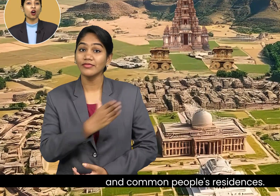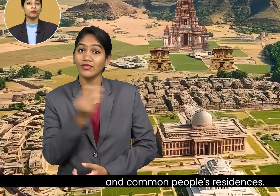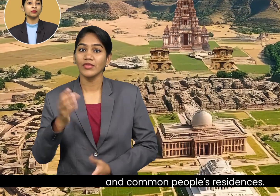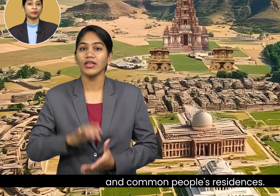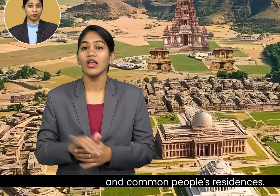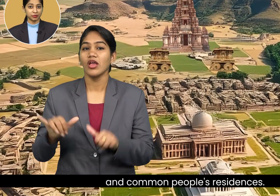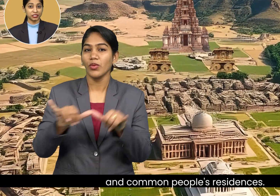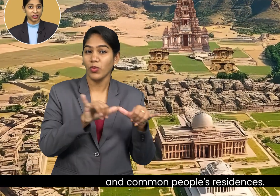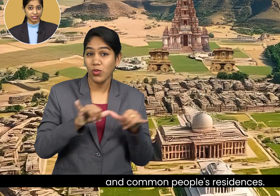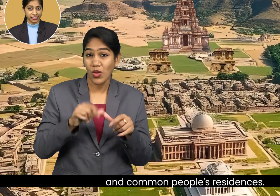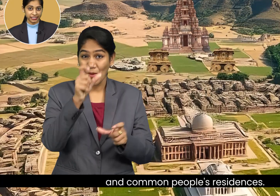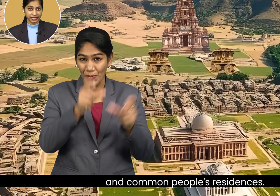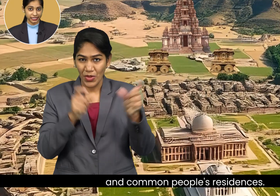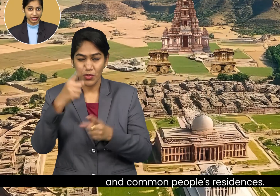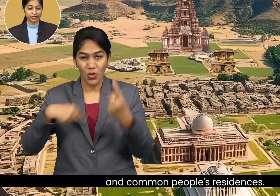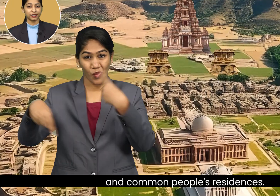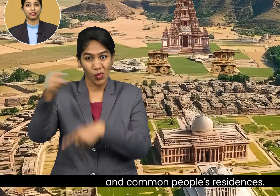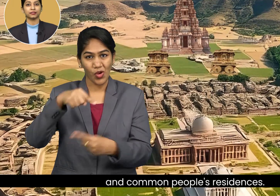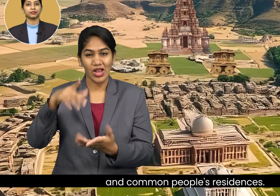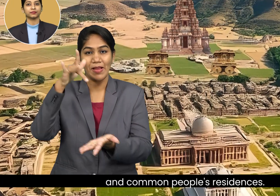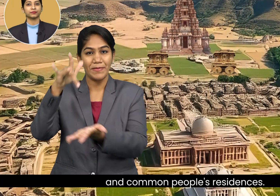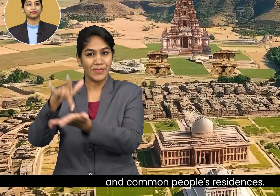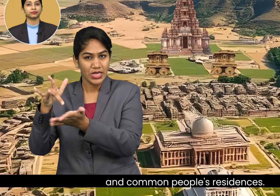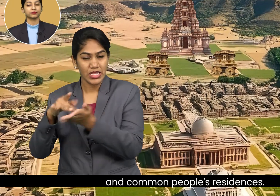and common people's residence.